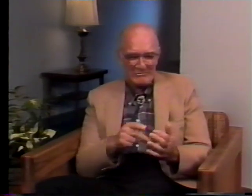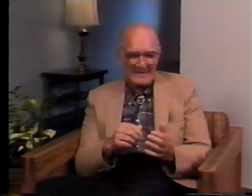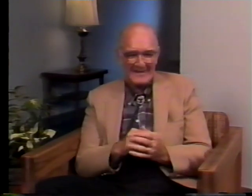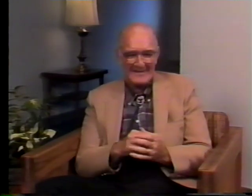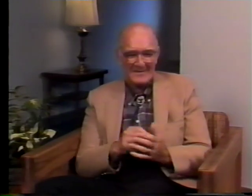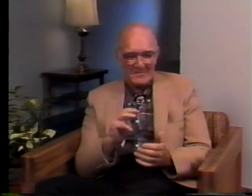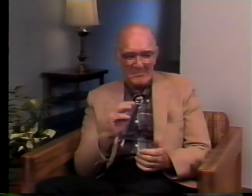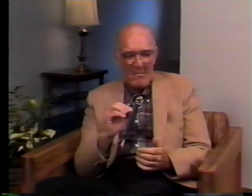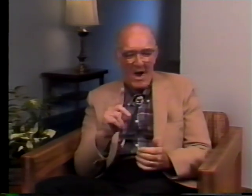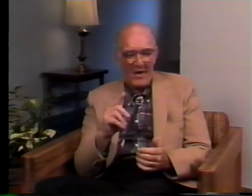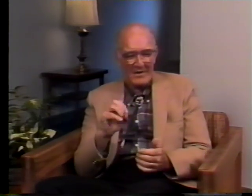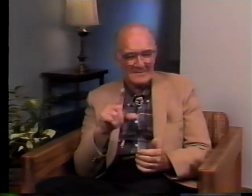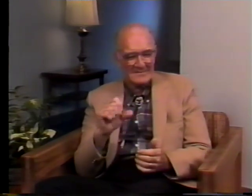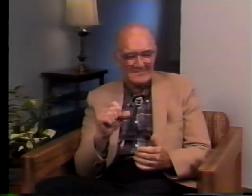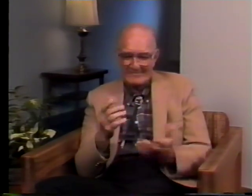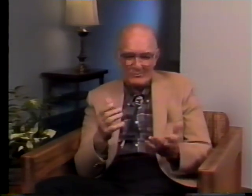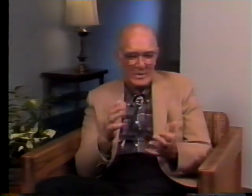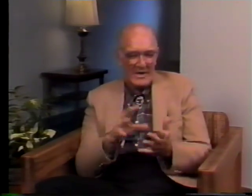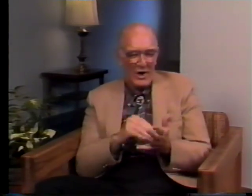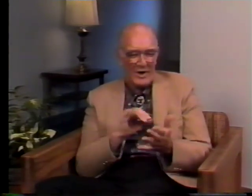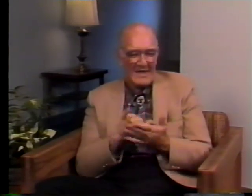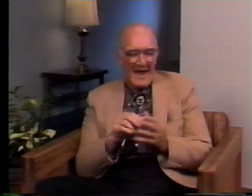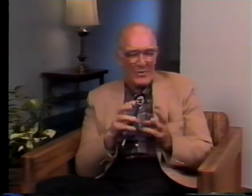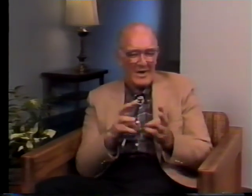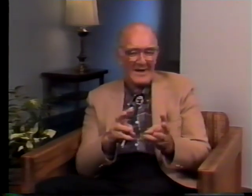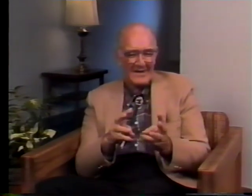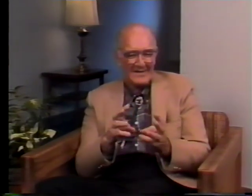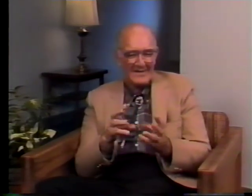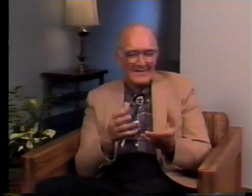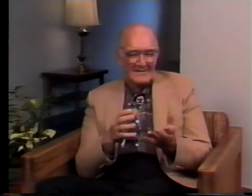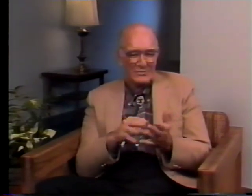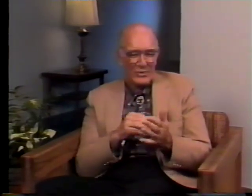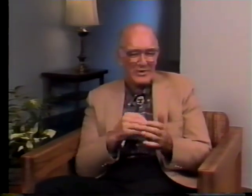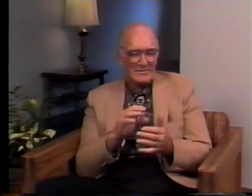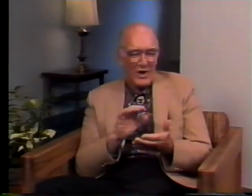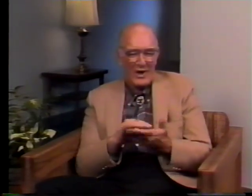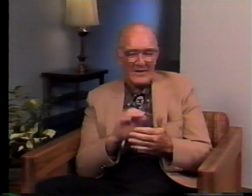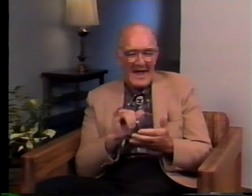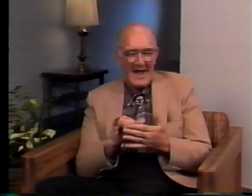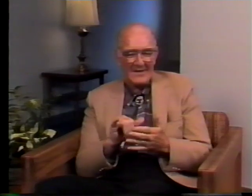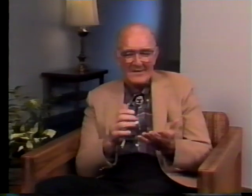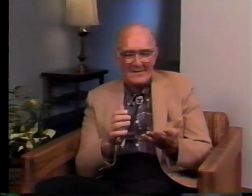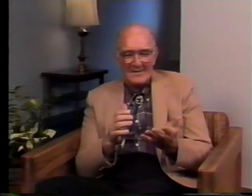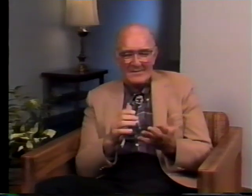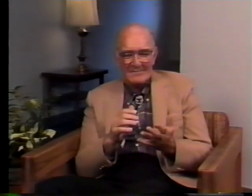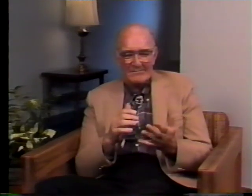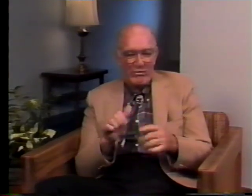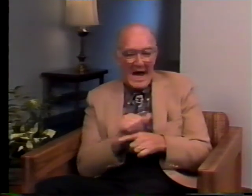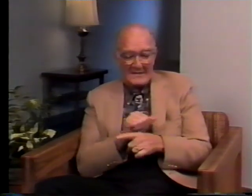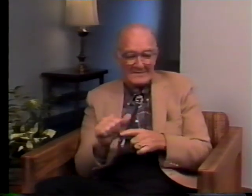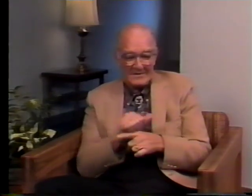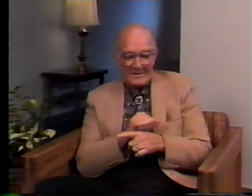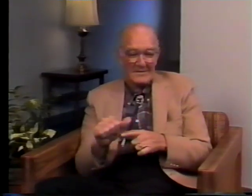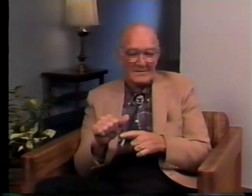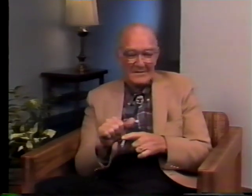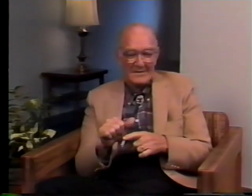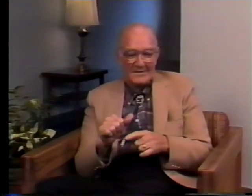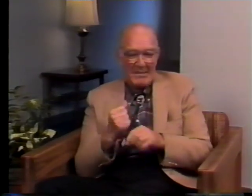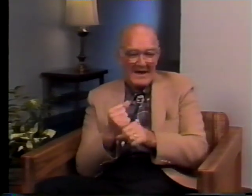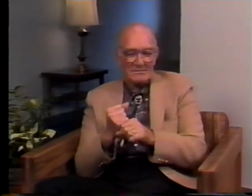poetry. Models, we learn that way. Students learn that practicing